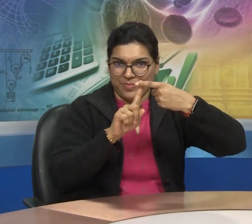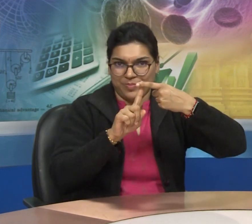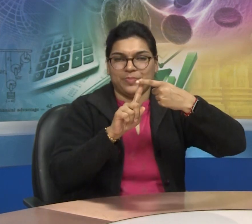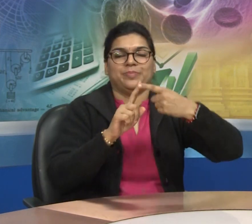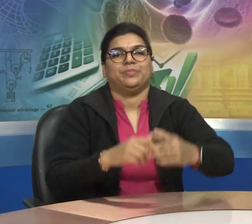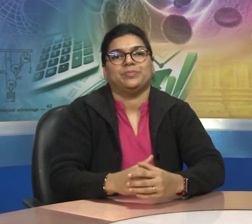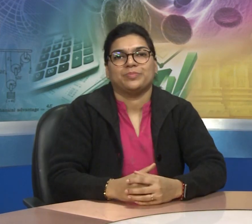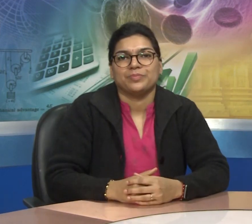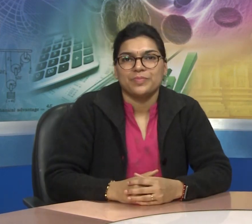This is the first law.